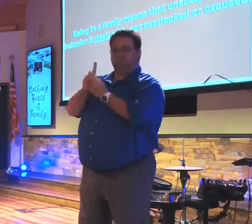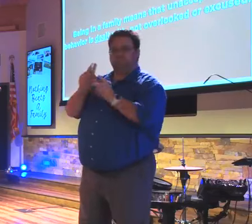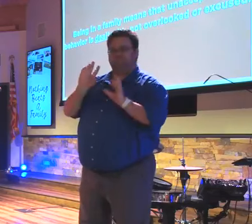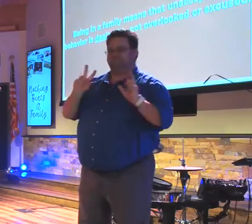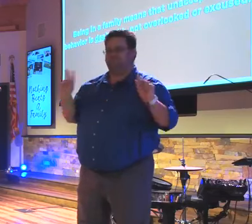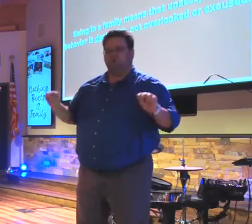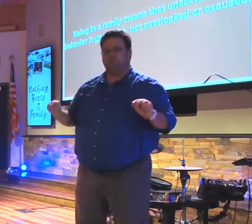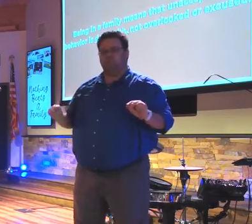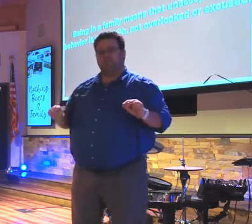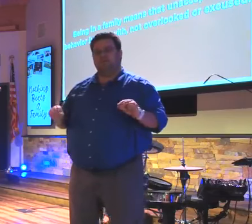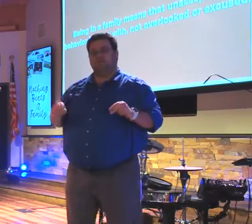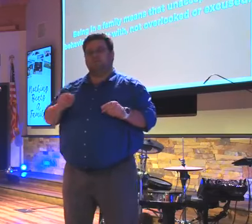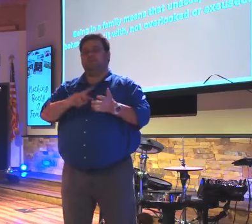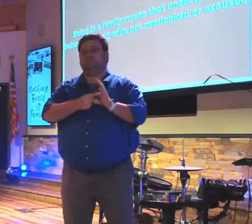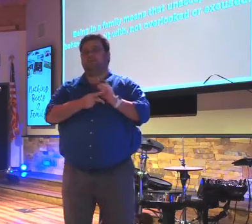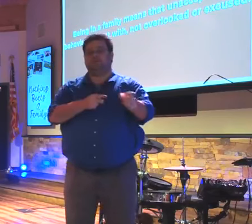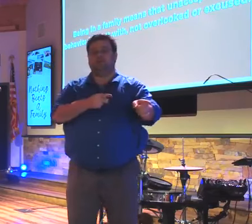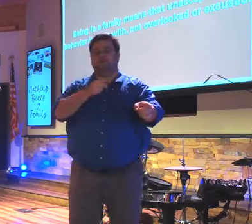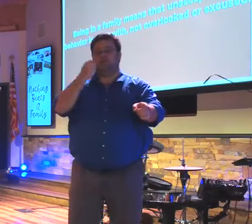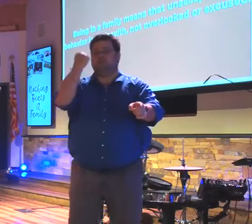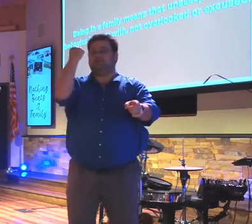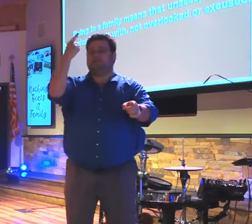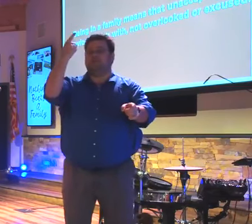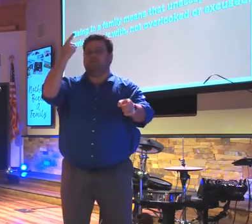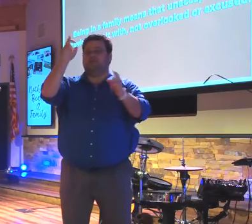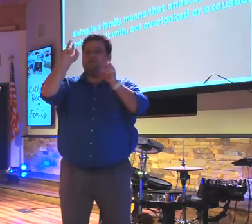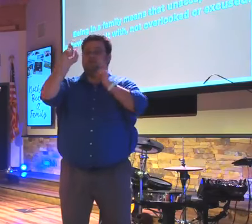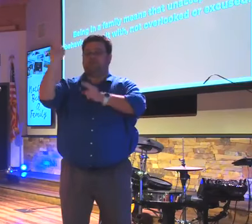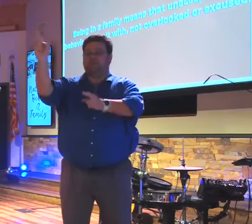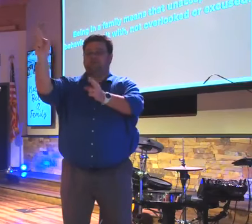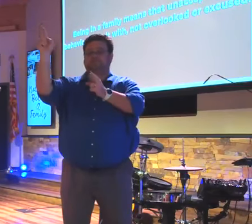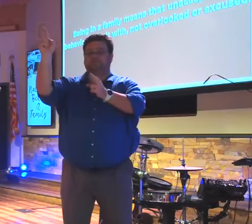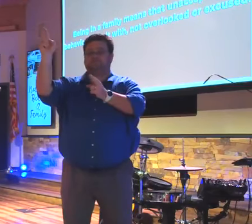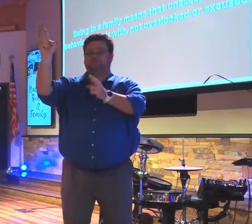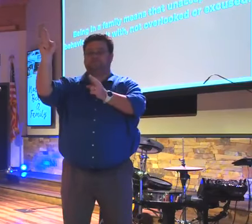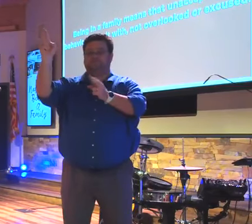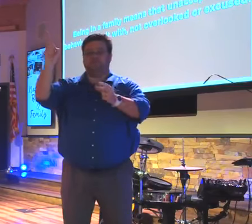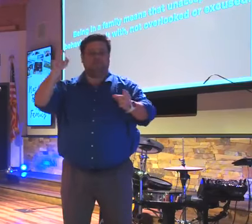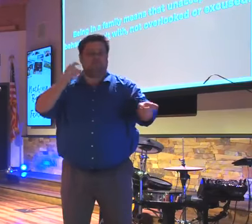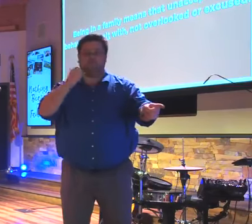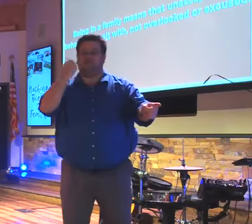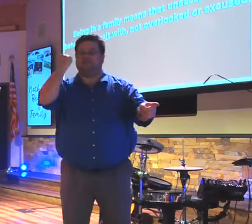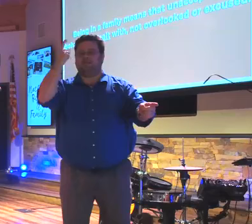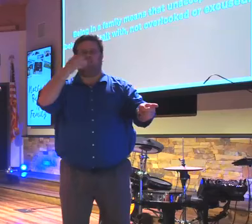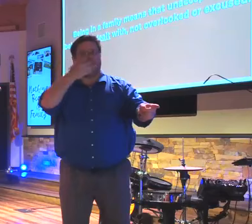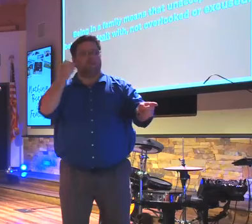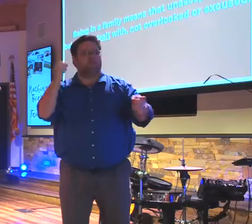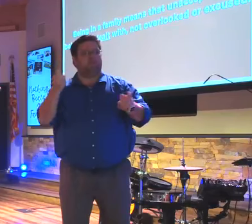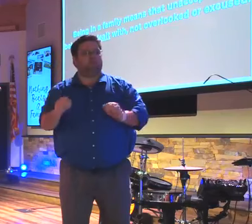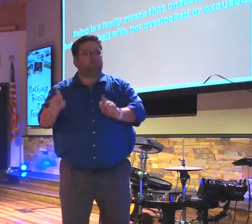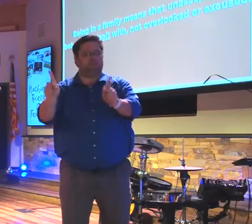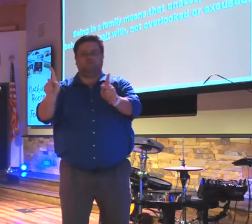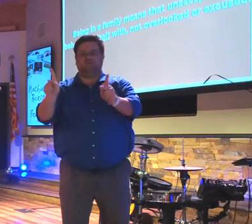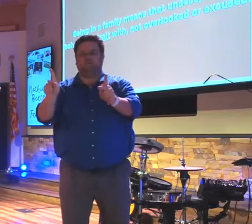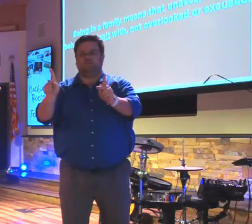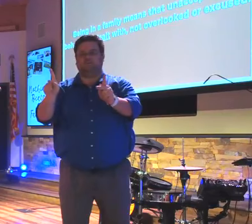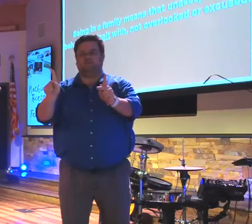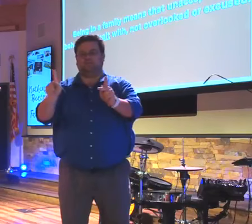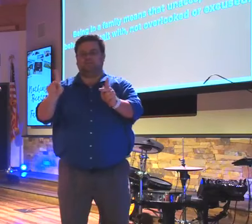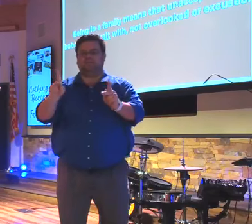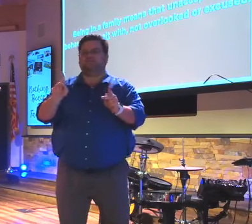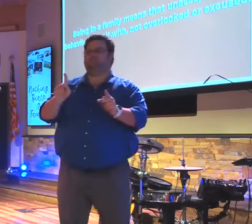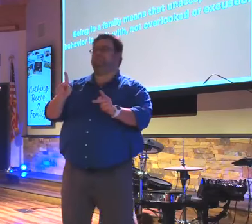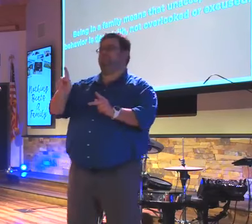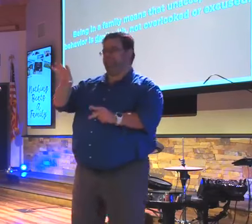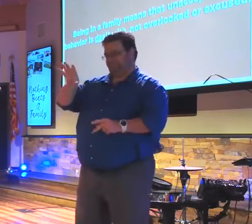mean that they'll learn the concept of respect. And it does mean they'll have a better chance to model the